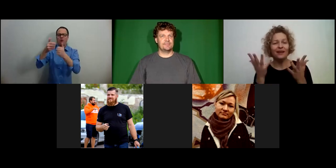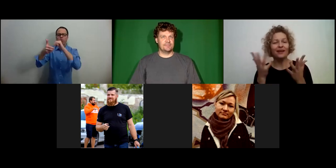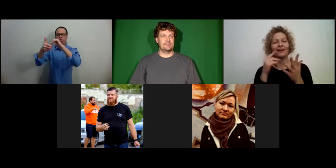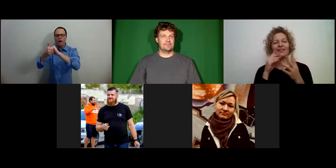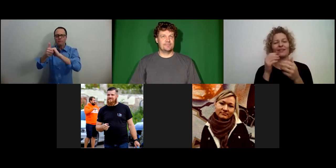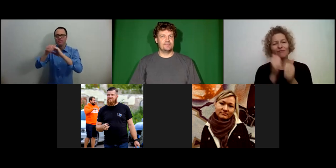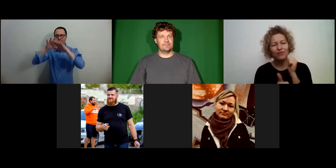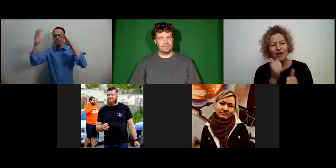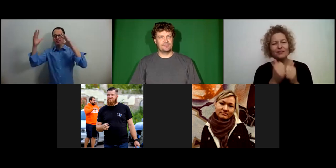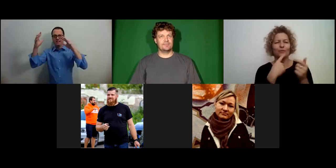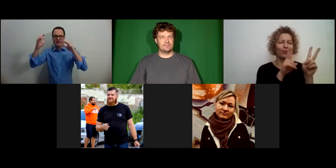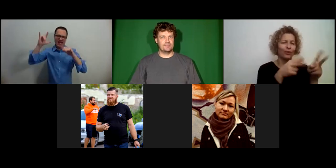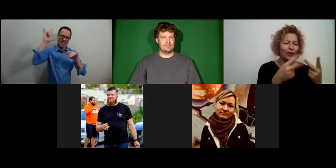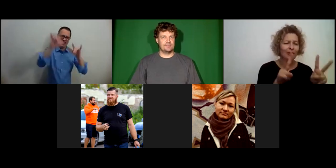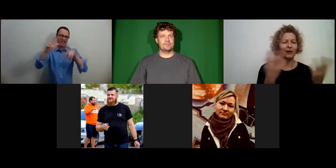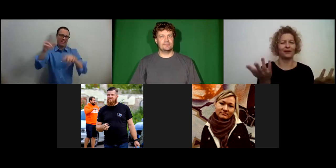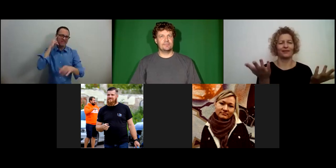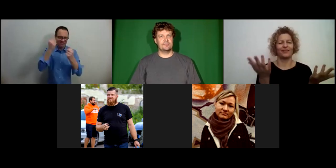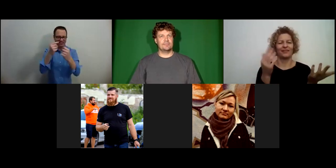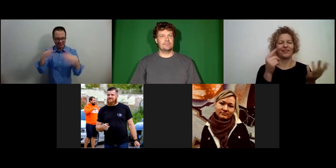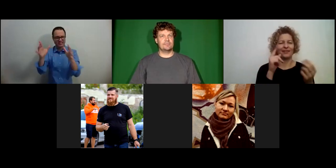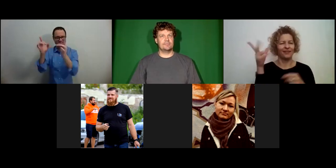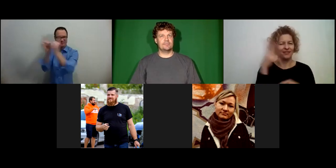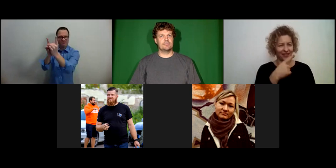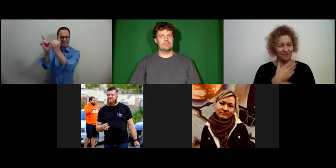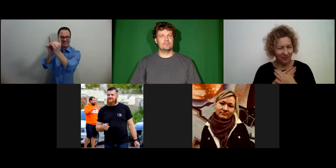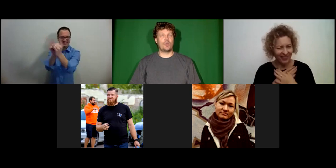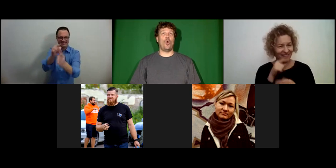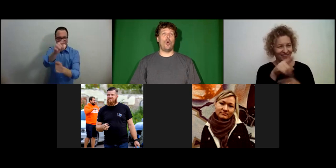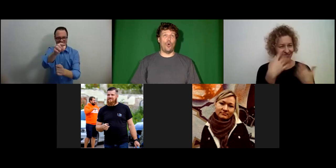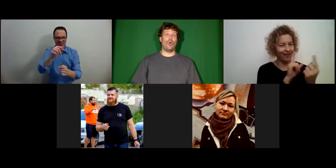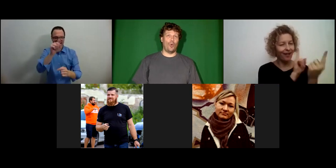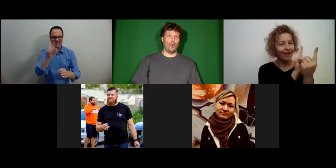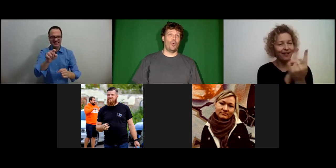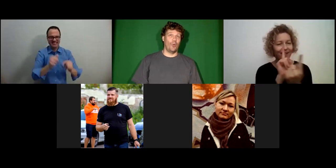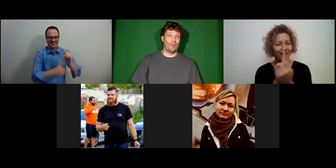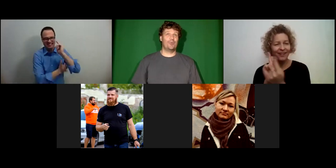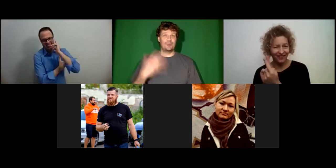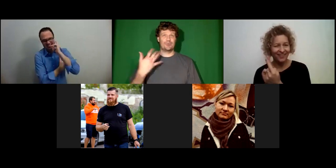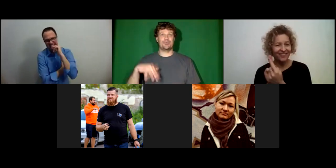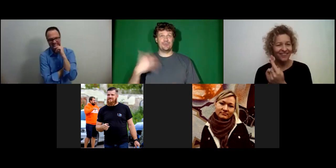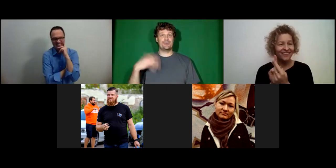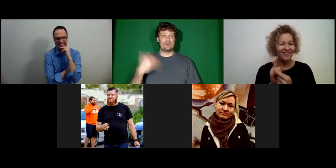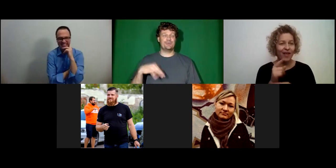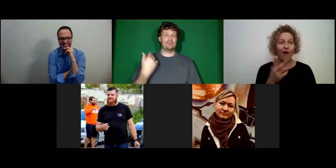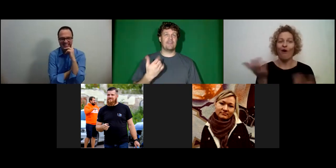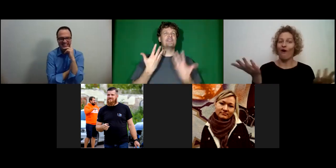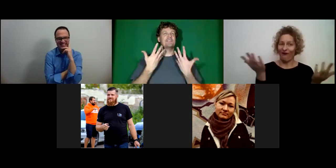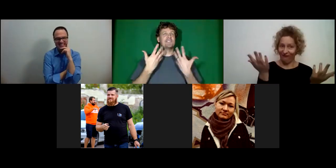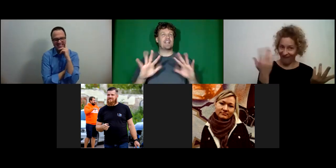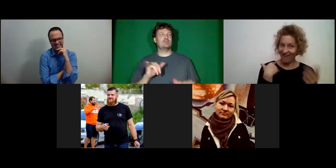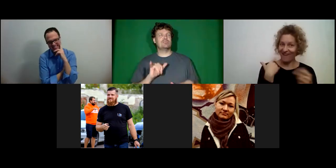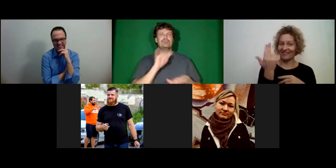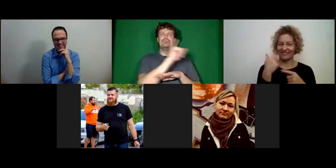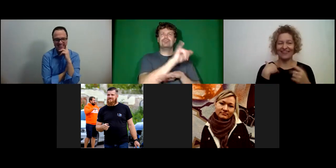with you for matches, clubs. Did you meet the local deaf community? Did you become involved